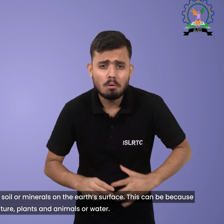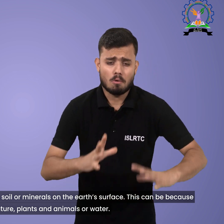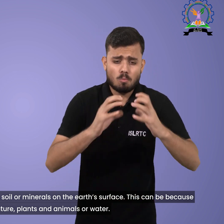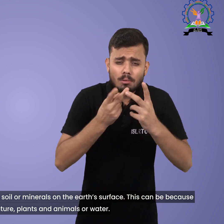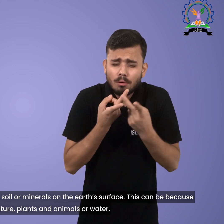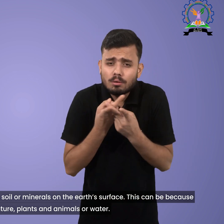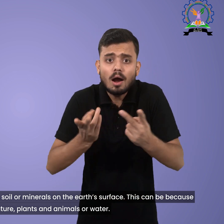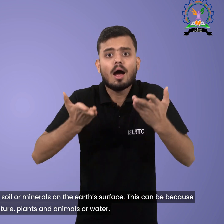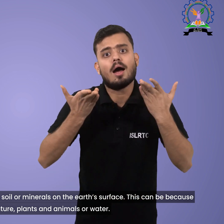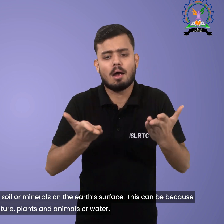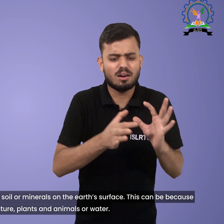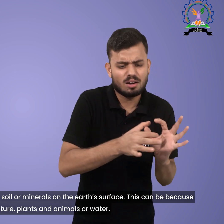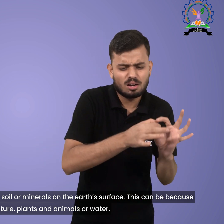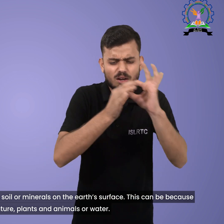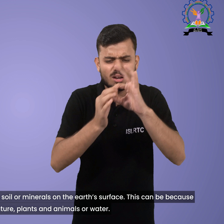plants and animals or water.